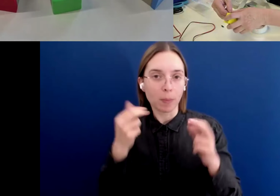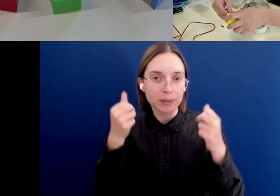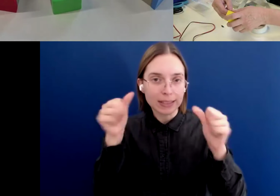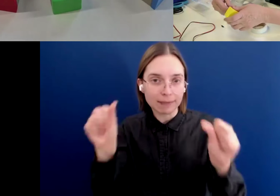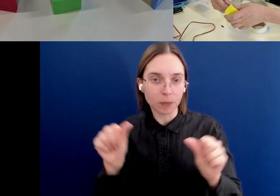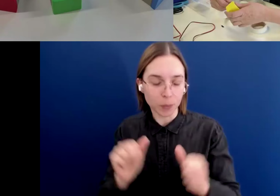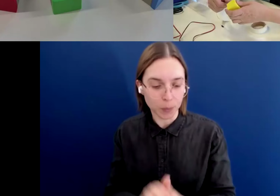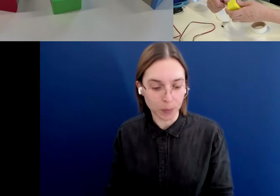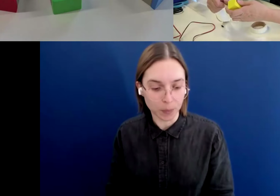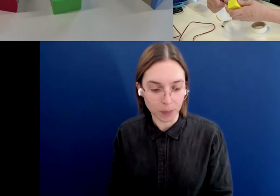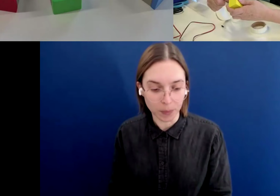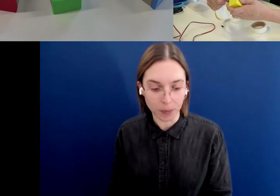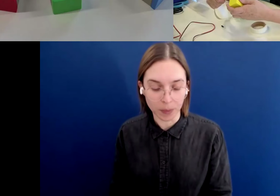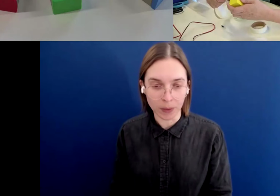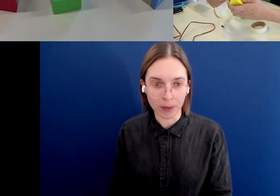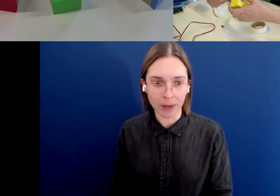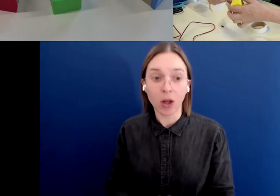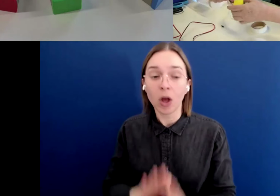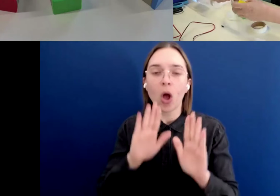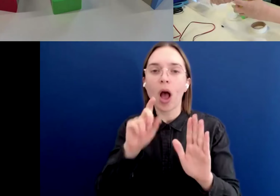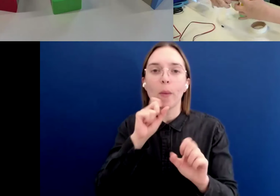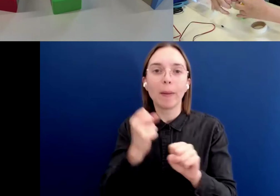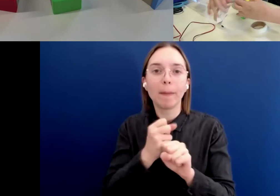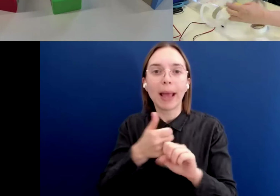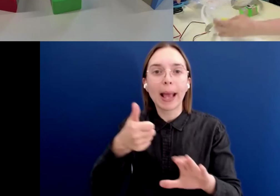Actually, I'm going to make a button.